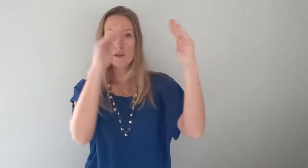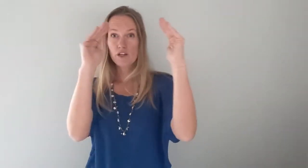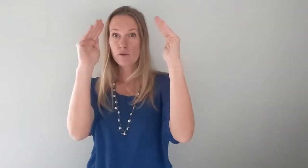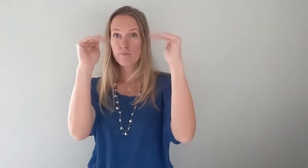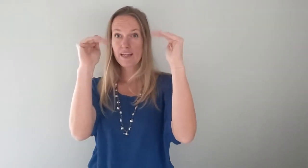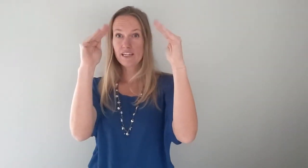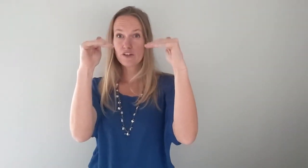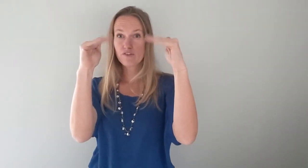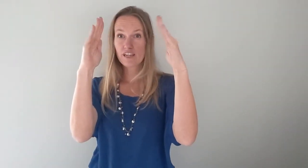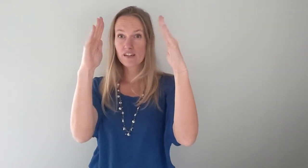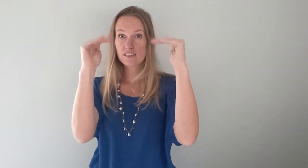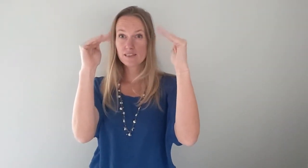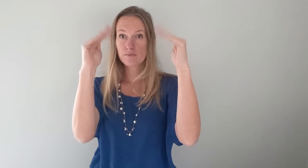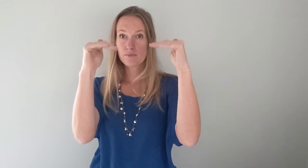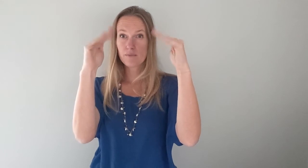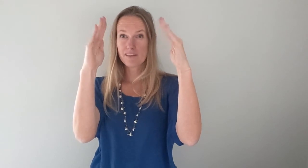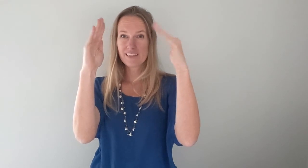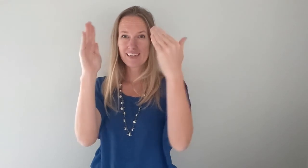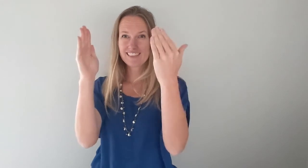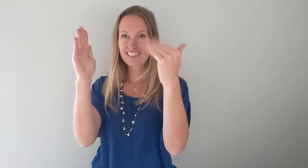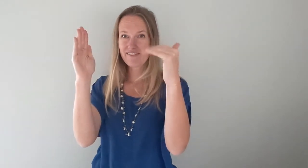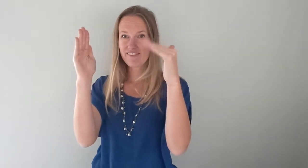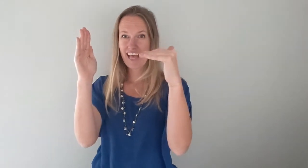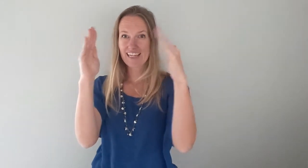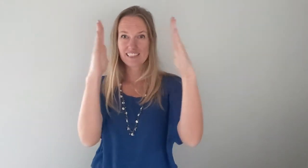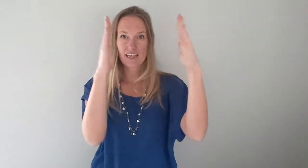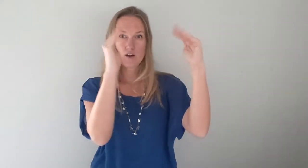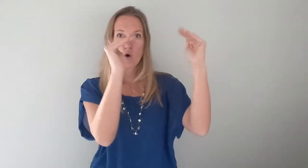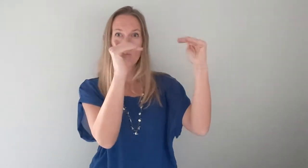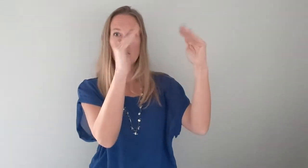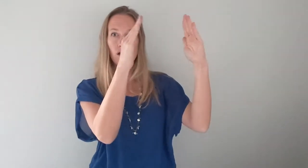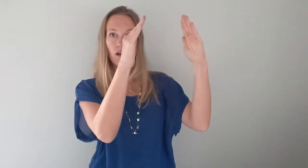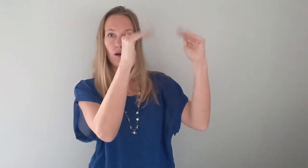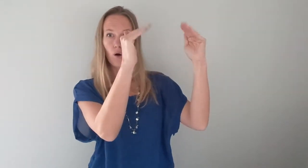you're bending your fingers, but they kind of stay flat, okay? Hope, hope.